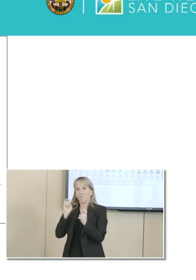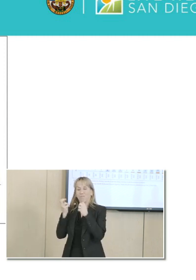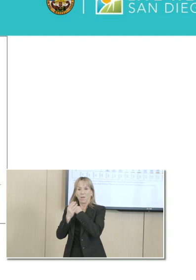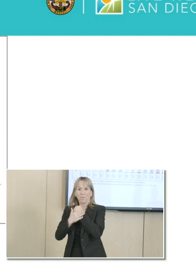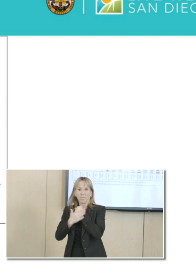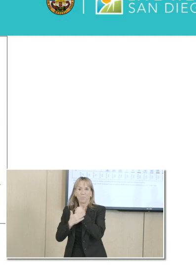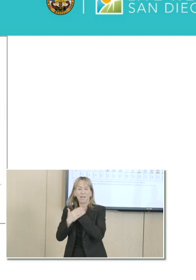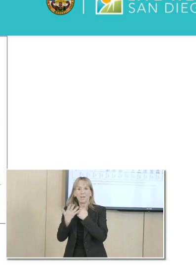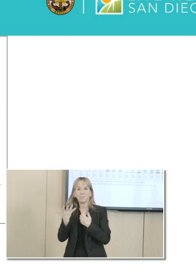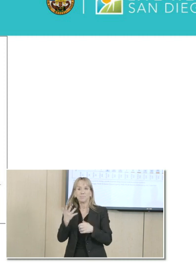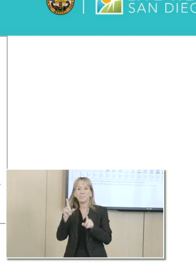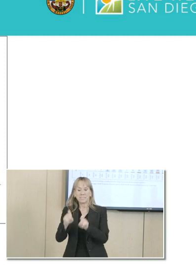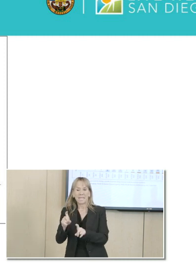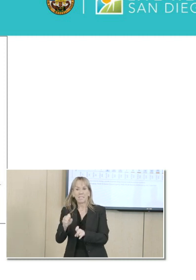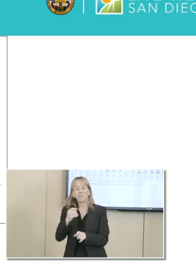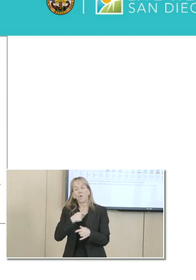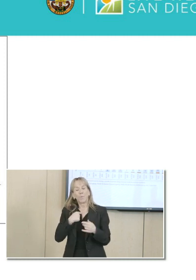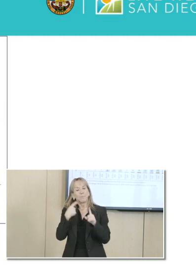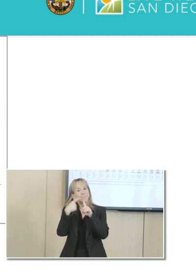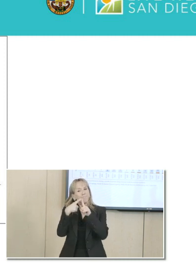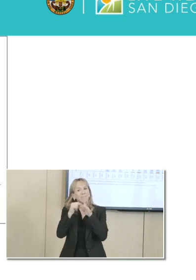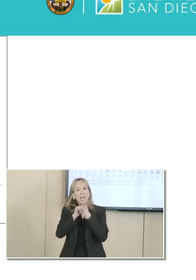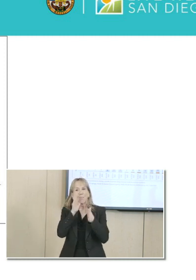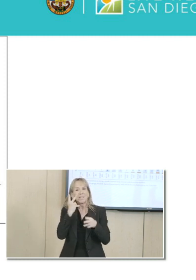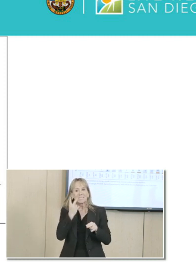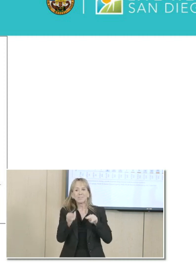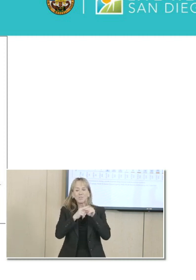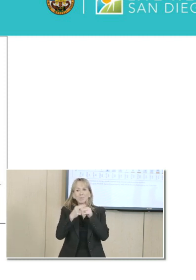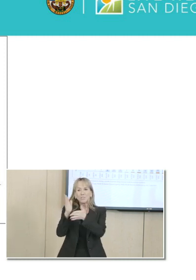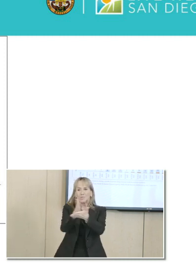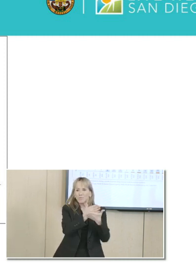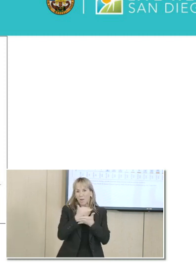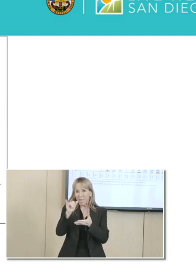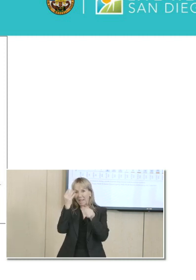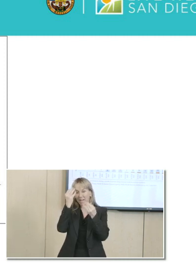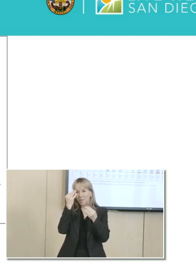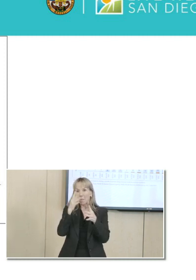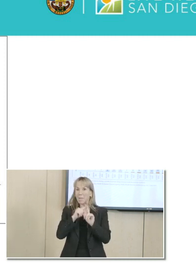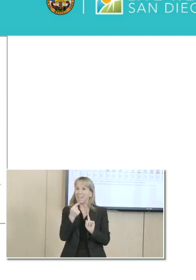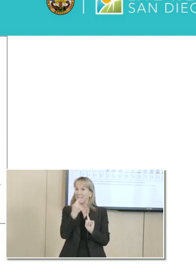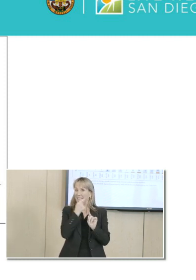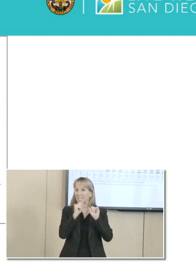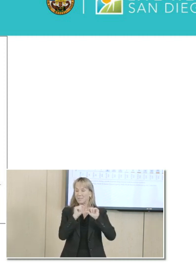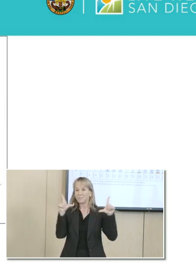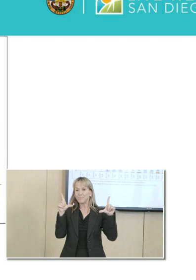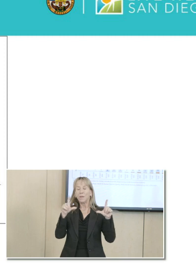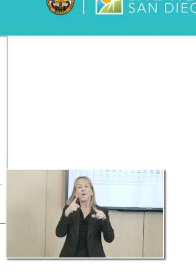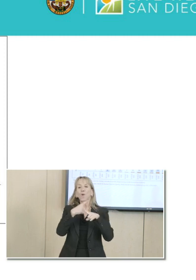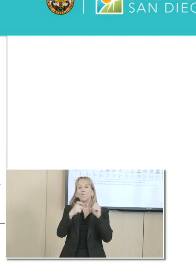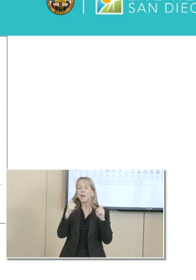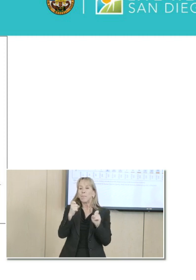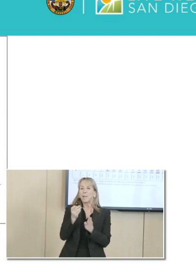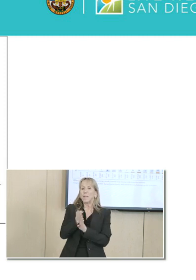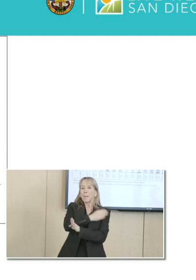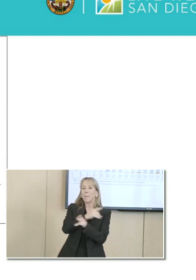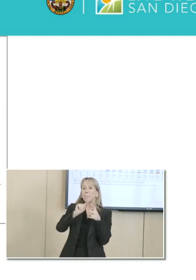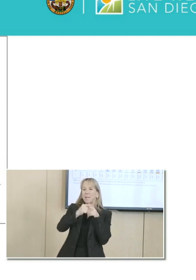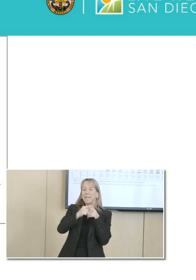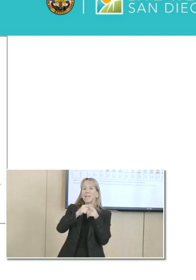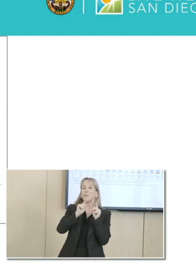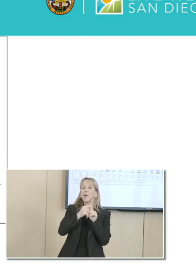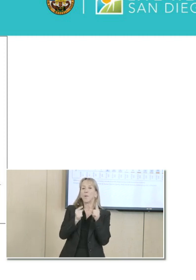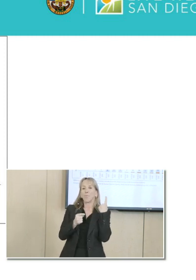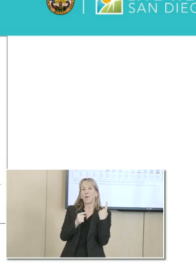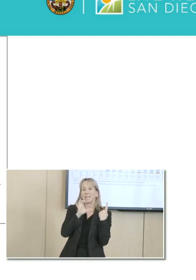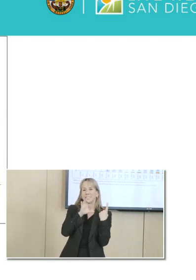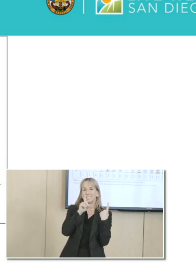remain optimistic that we can continue to see an increase. But this slide represents from the early days when it was only CDC testing into a